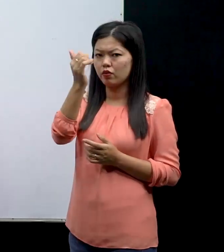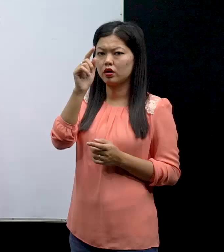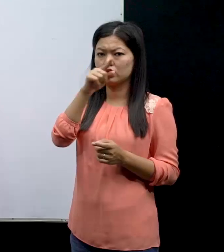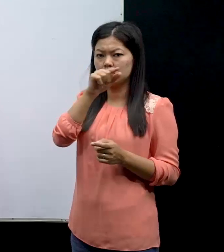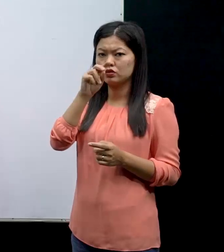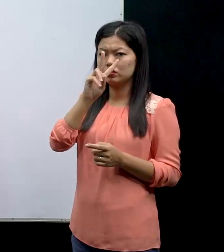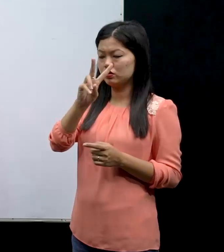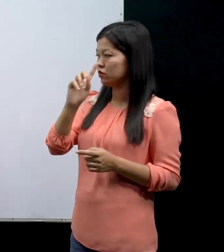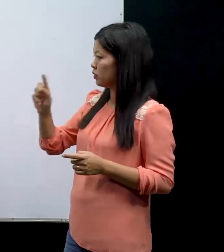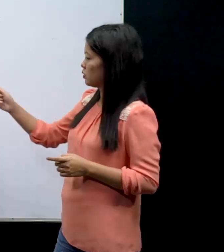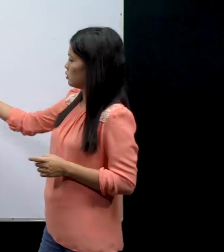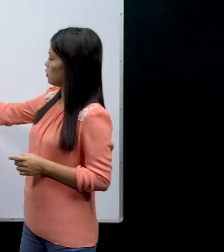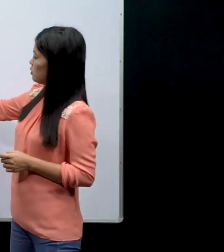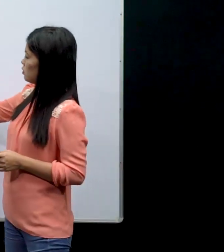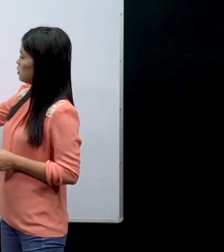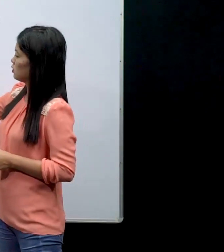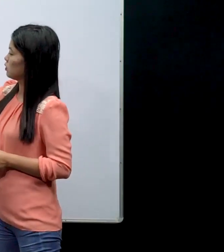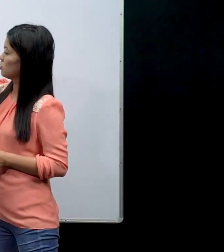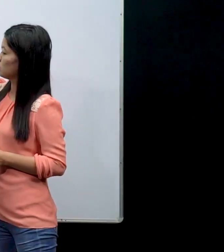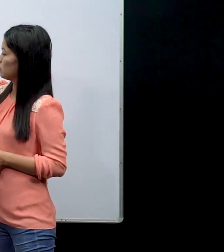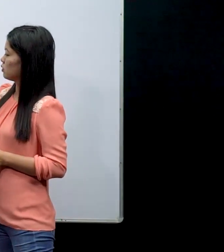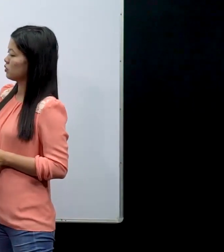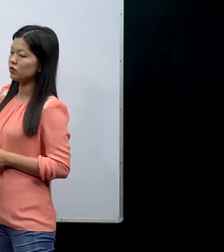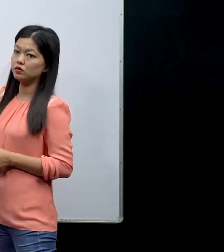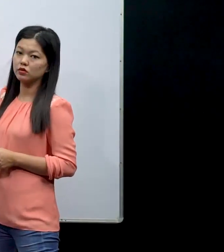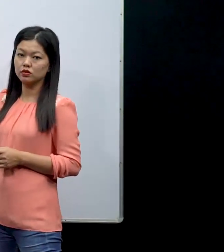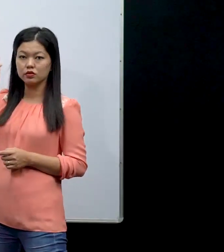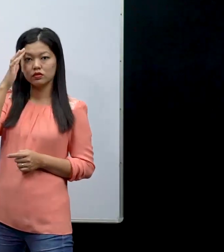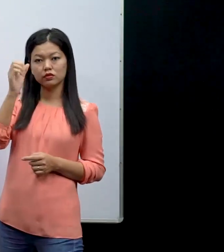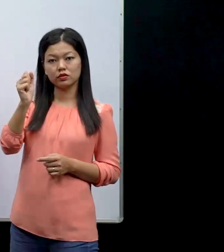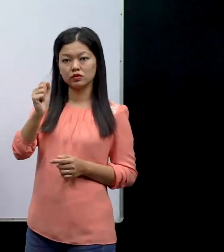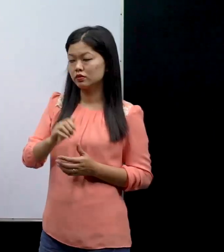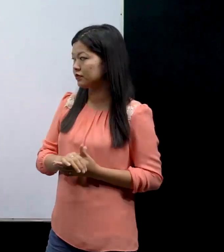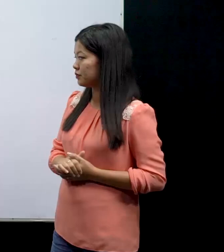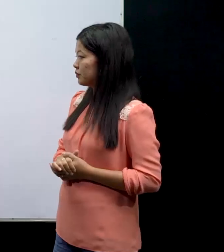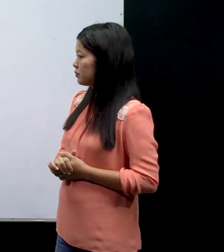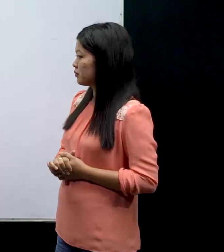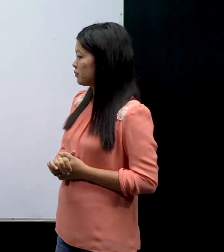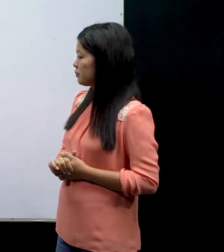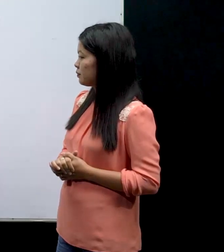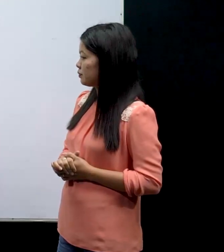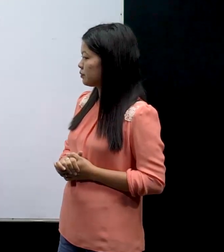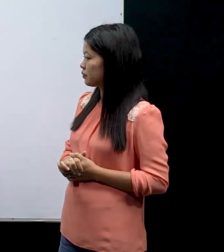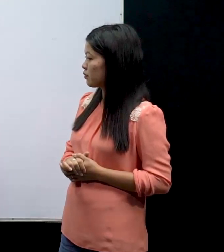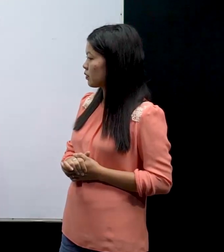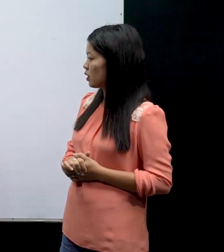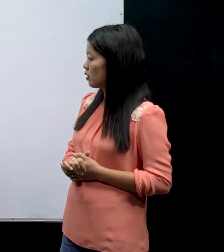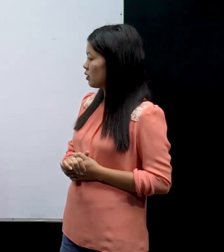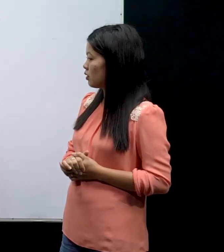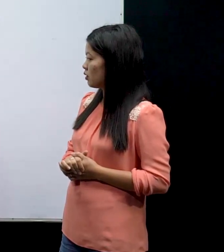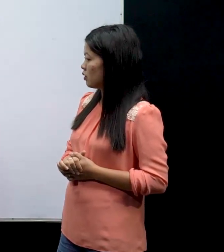Clear? So that means we have 12 plus 16 into 2, that is 32,